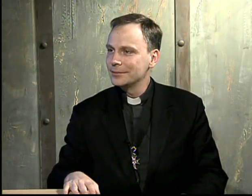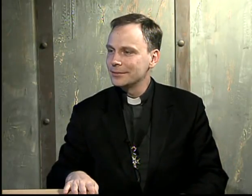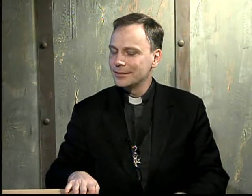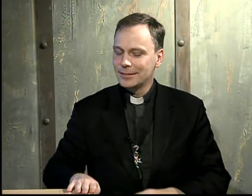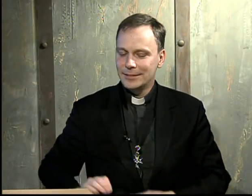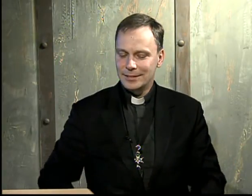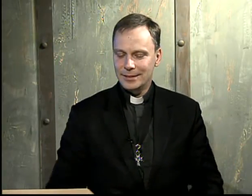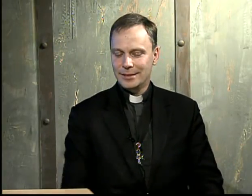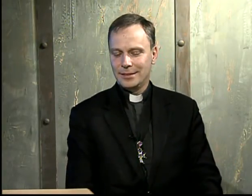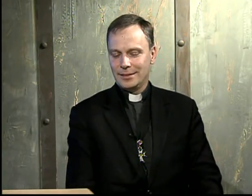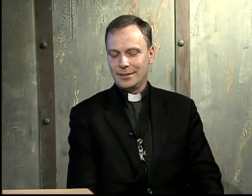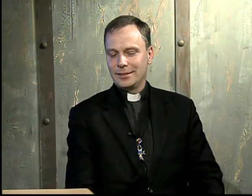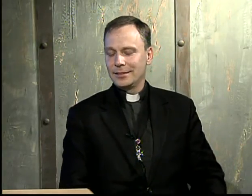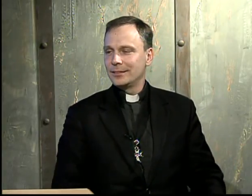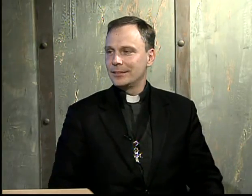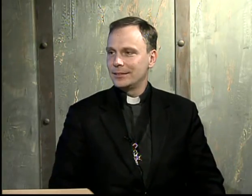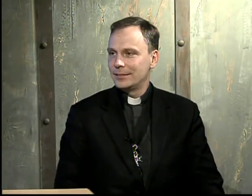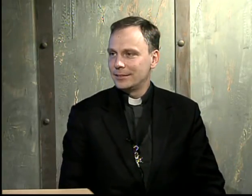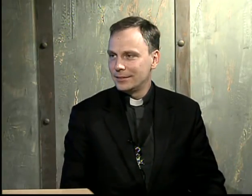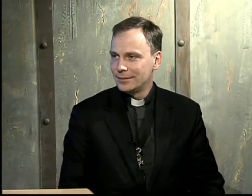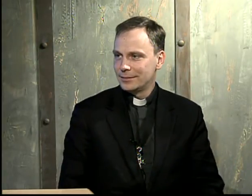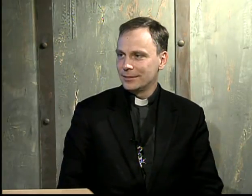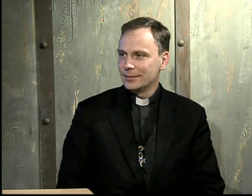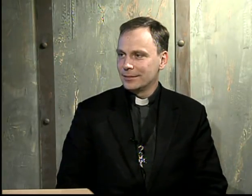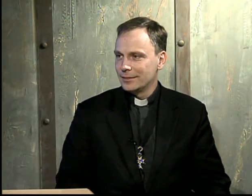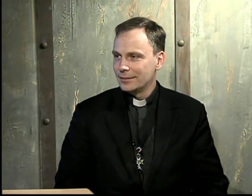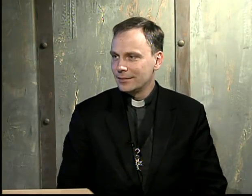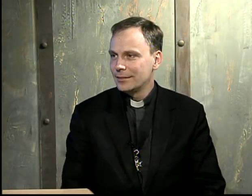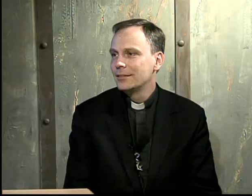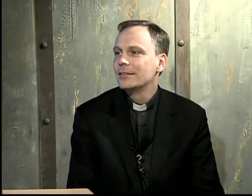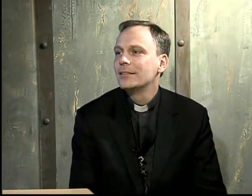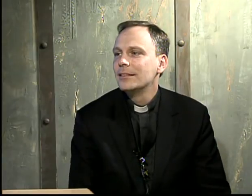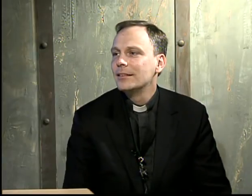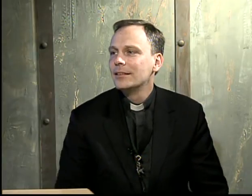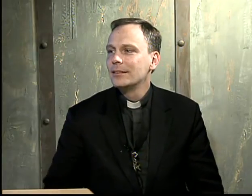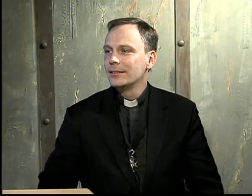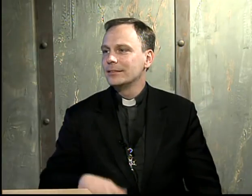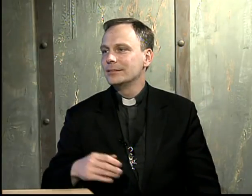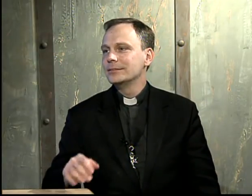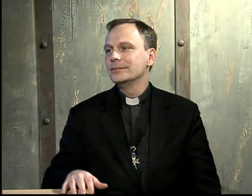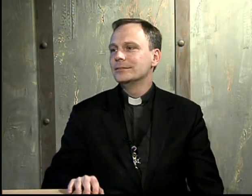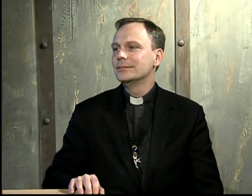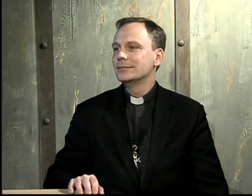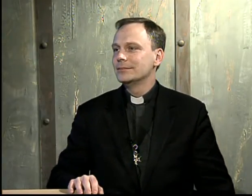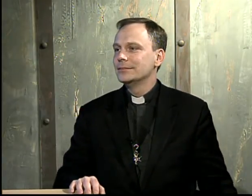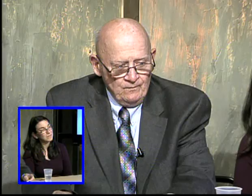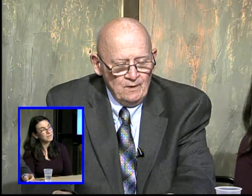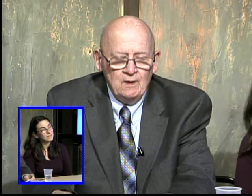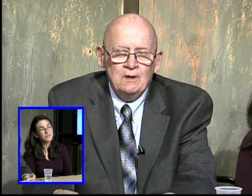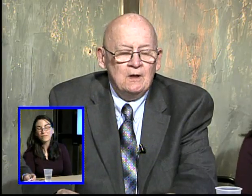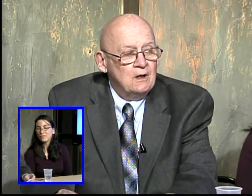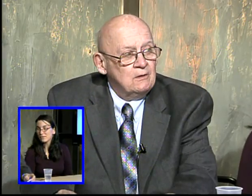a successful deaf person, and realize that their children have a bright future ahead.